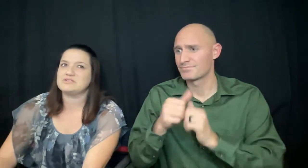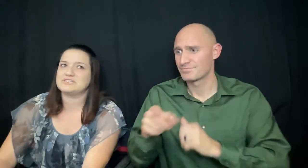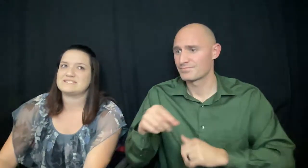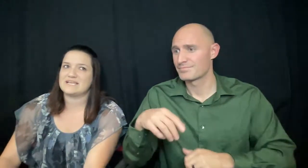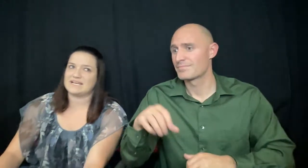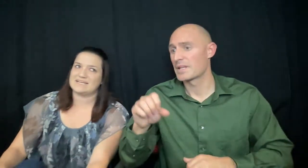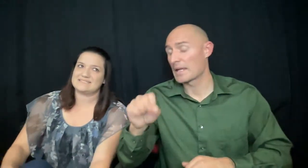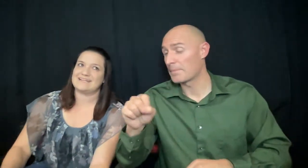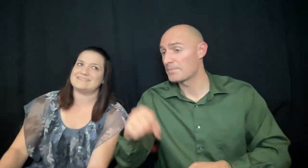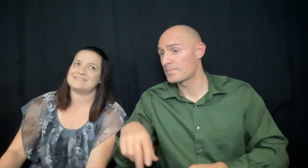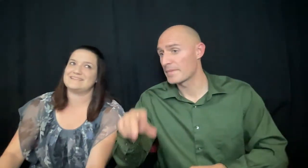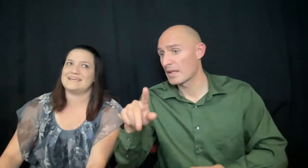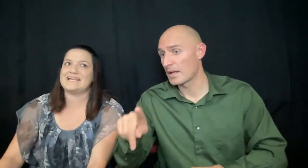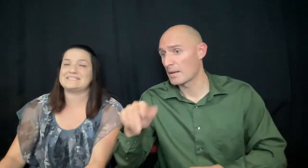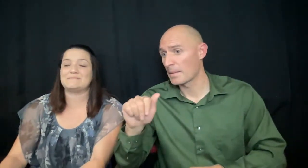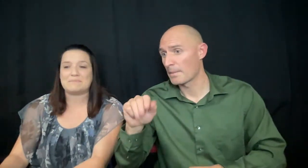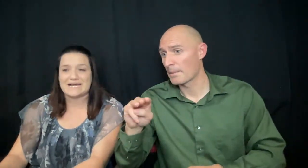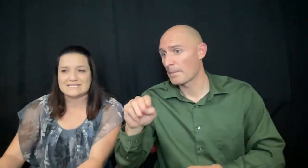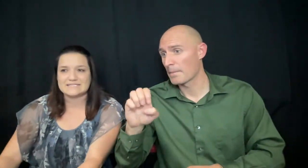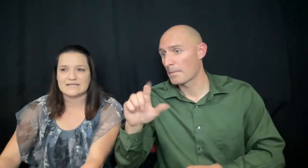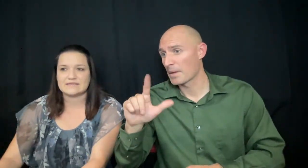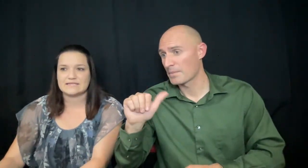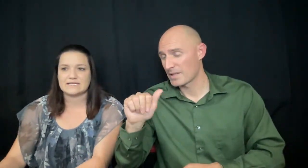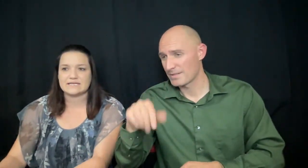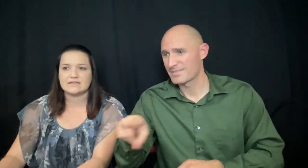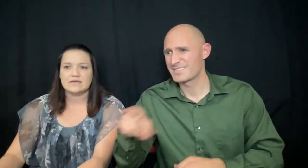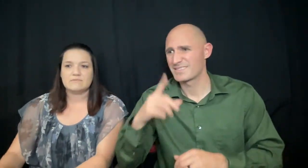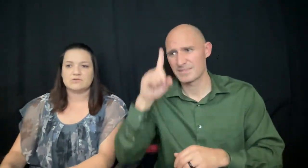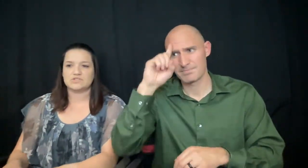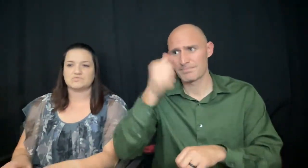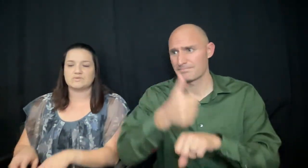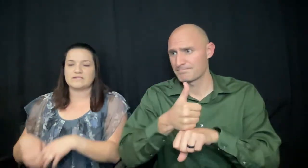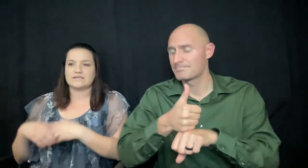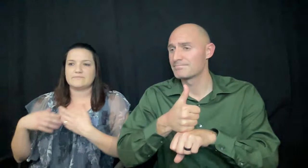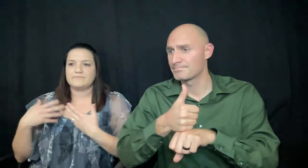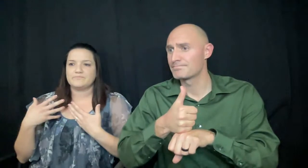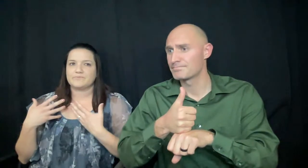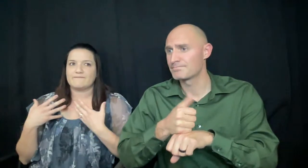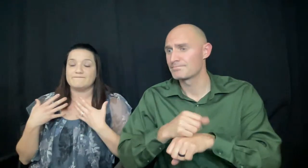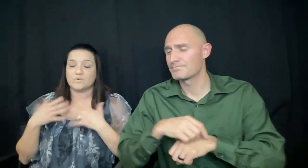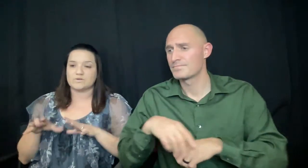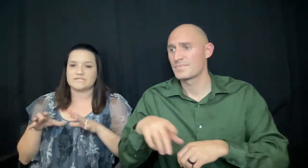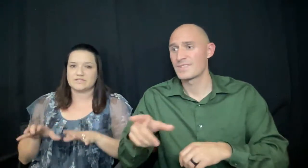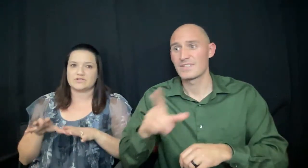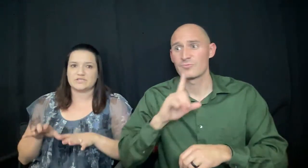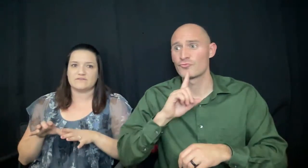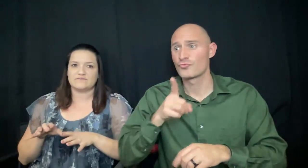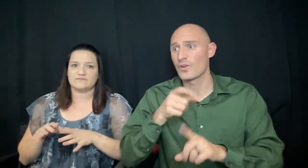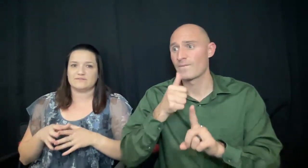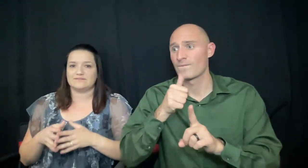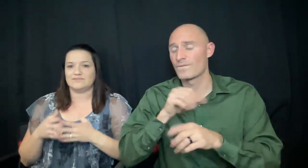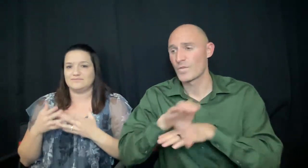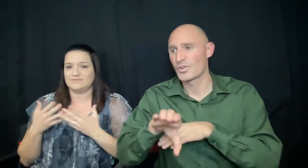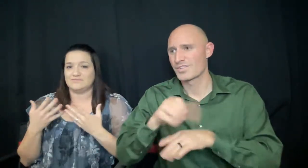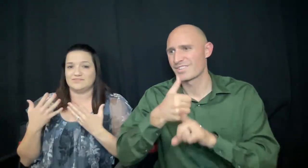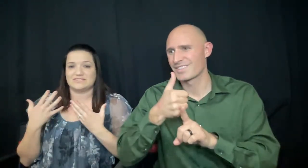would just say, like I said, it's a mindset thing, but just really forcing yourself. You just have